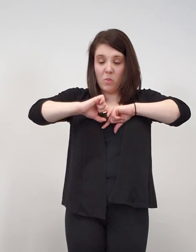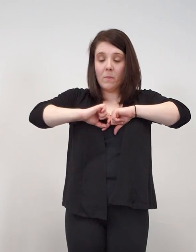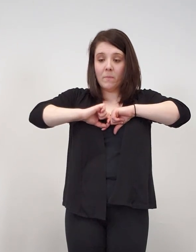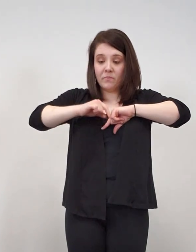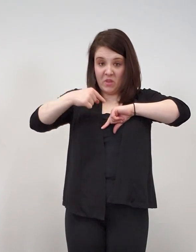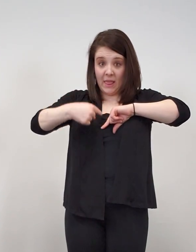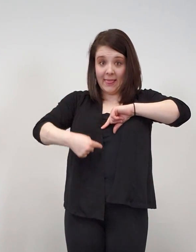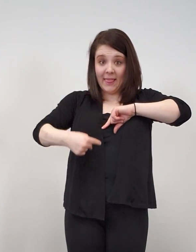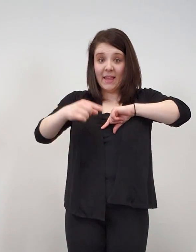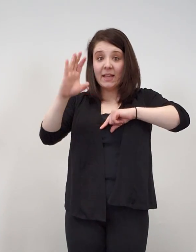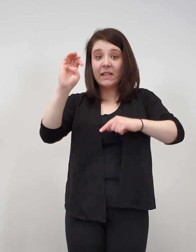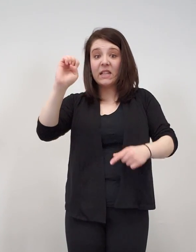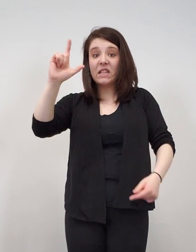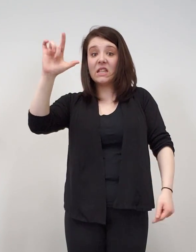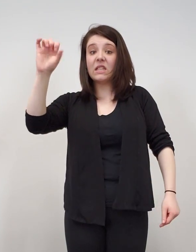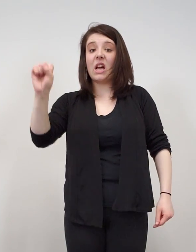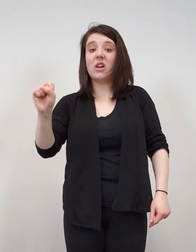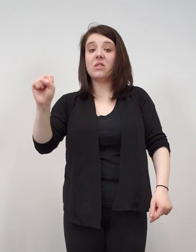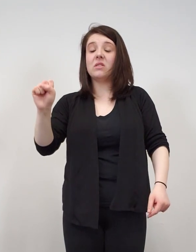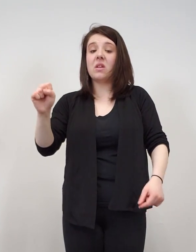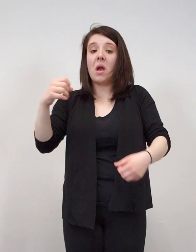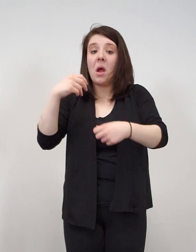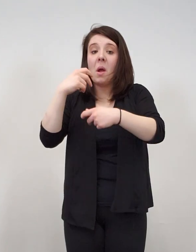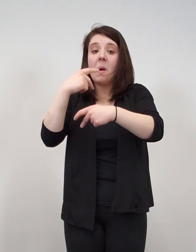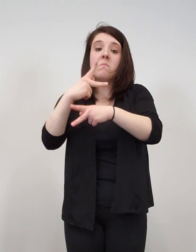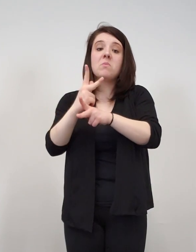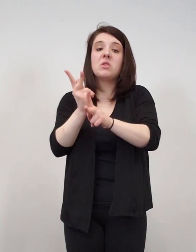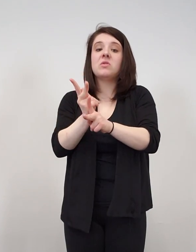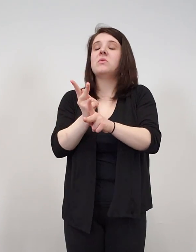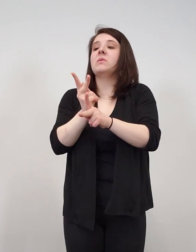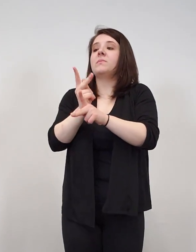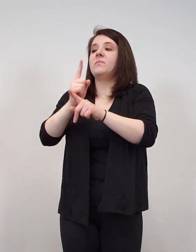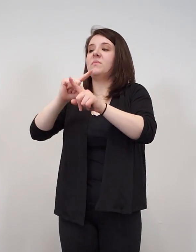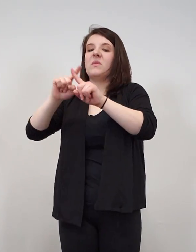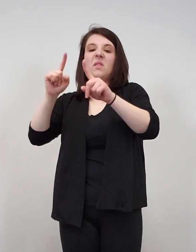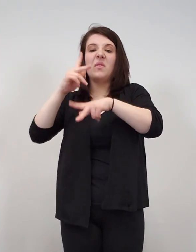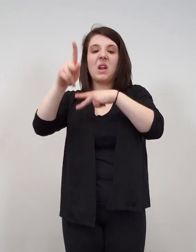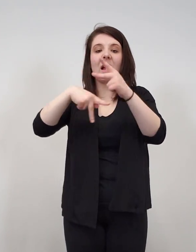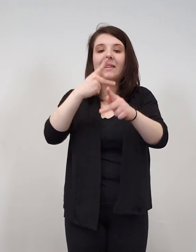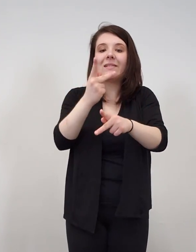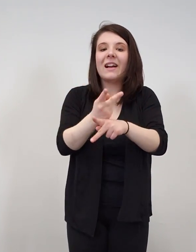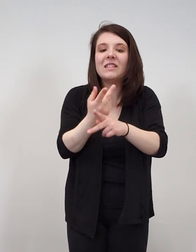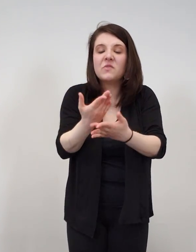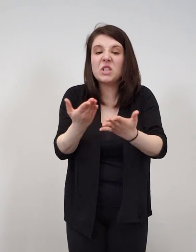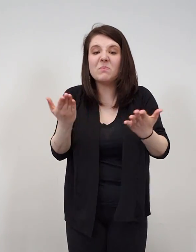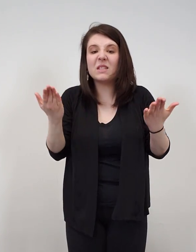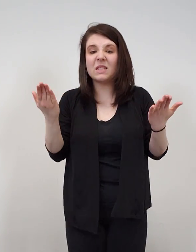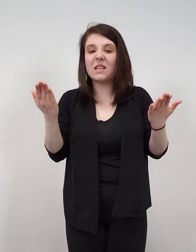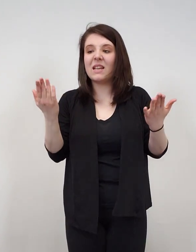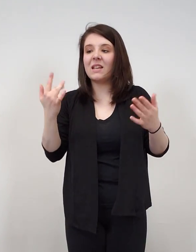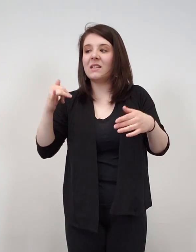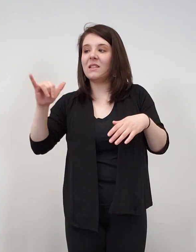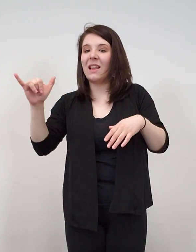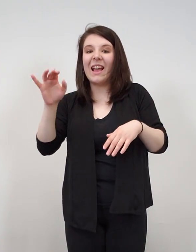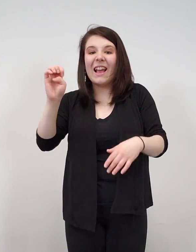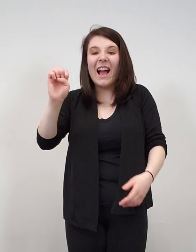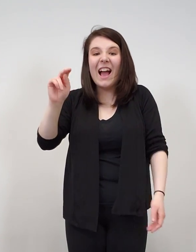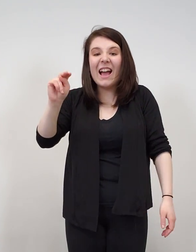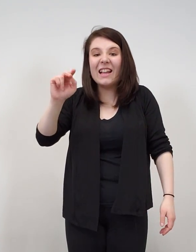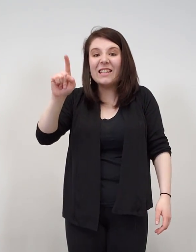digestive chemicals, mucus, other enzymes, even sometimes some waste